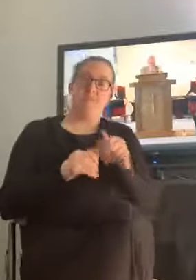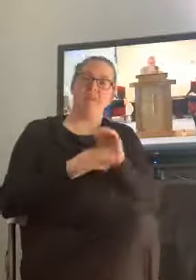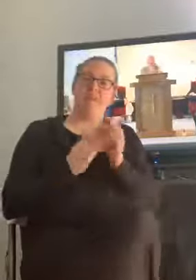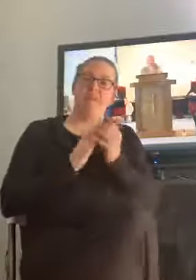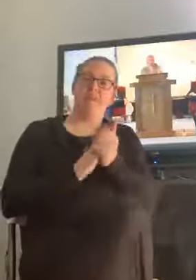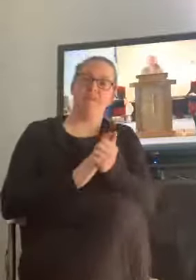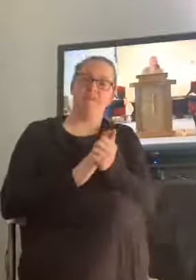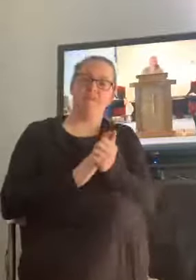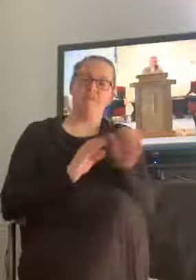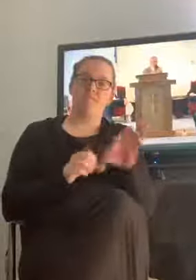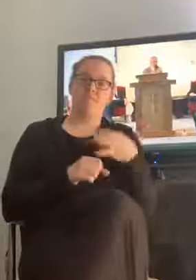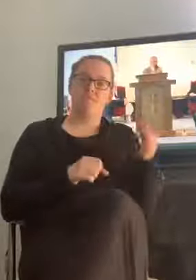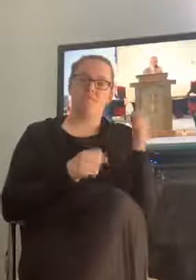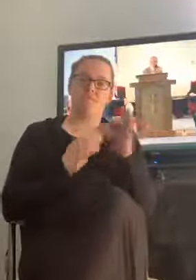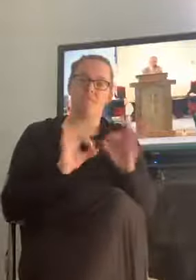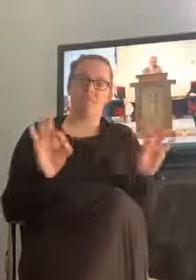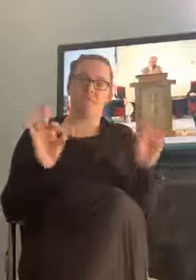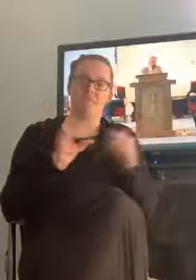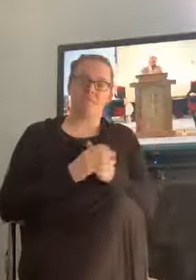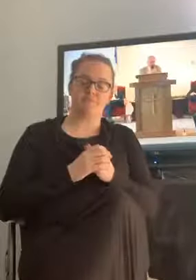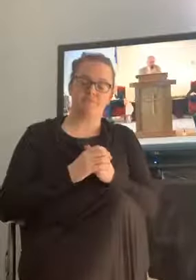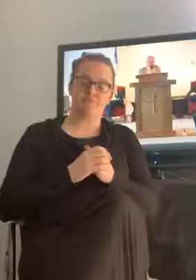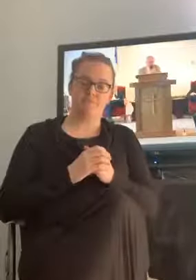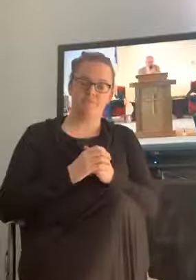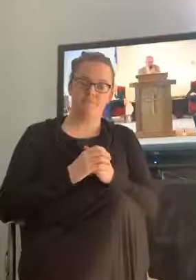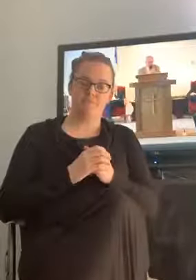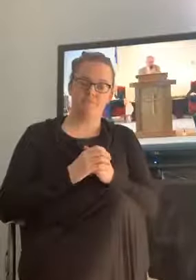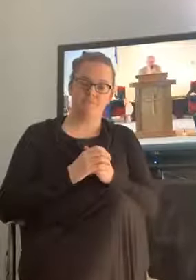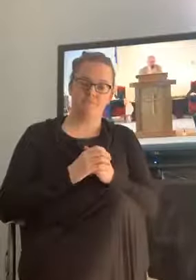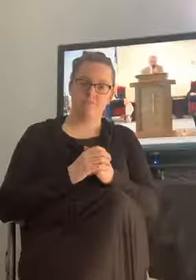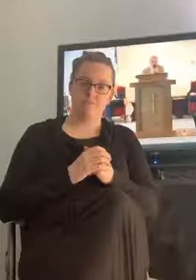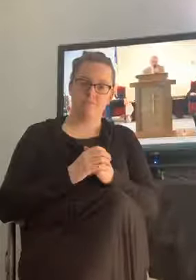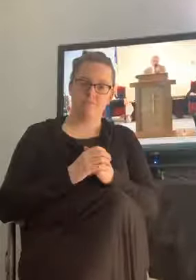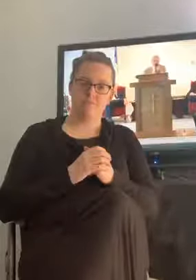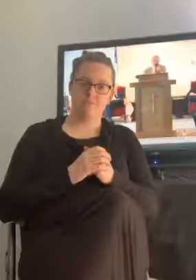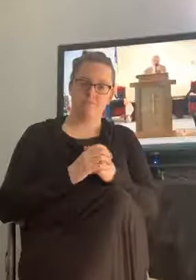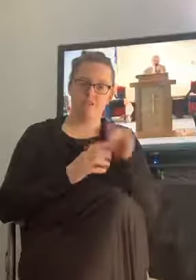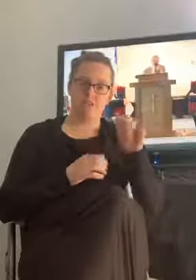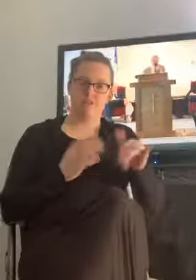man, to redeem man. That was his objective.